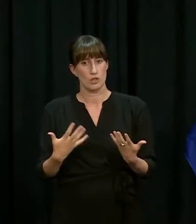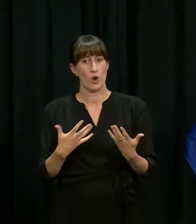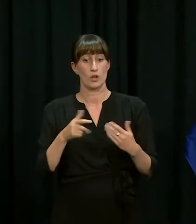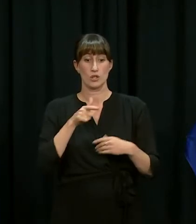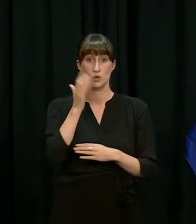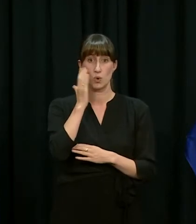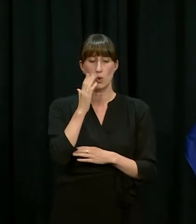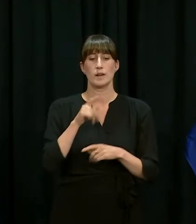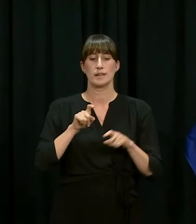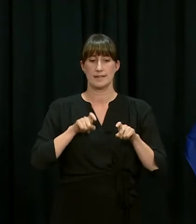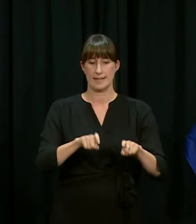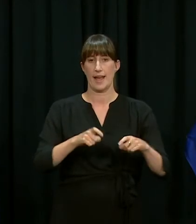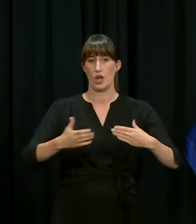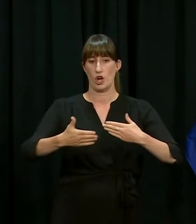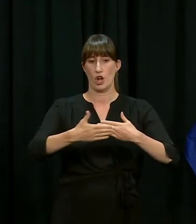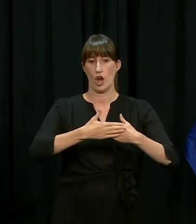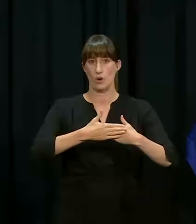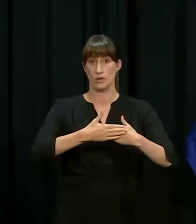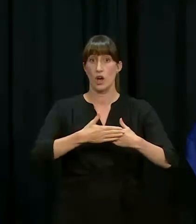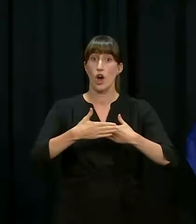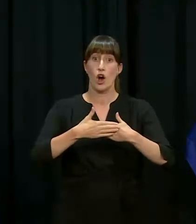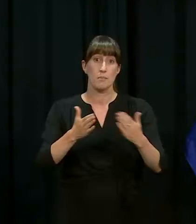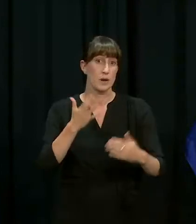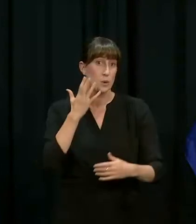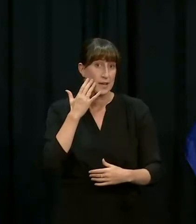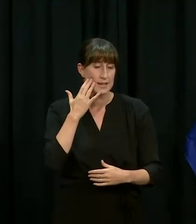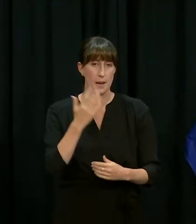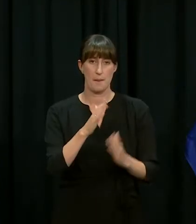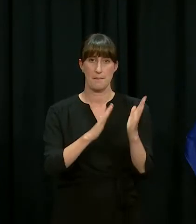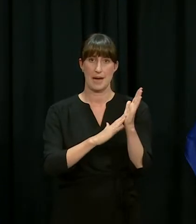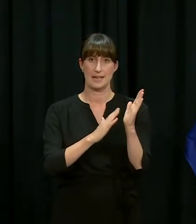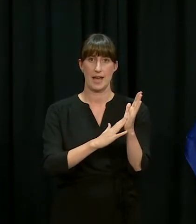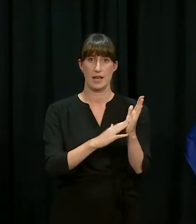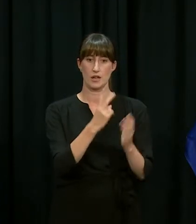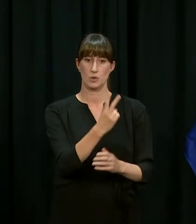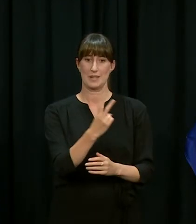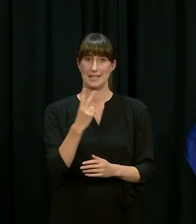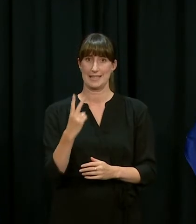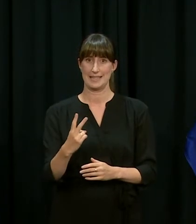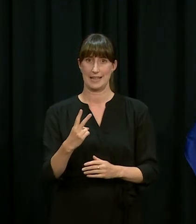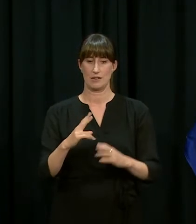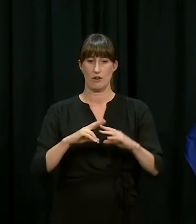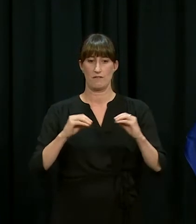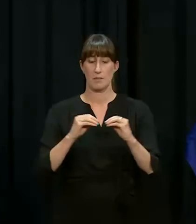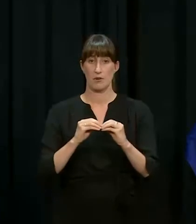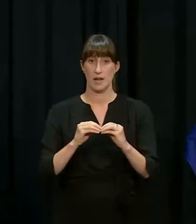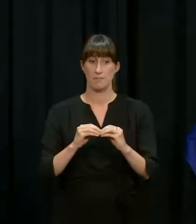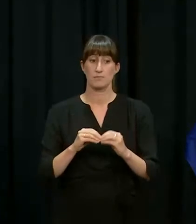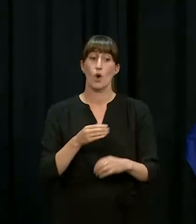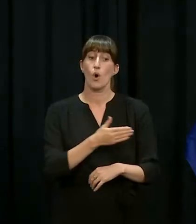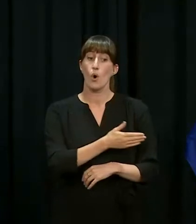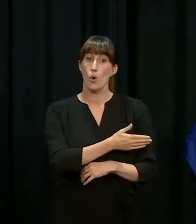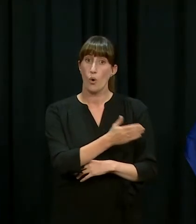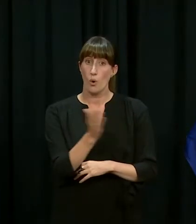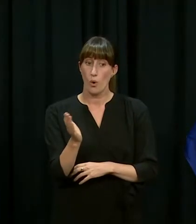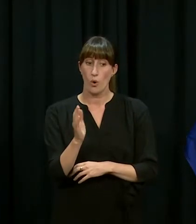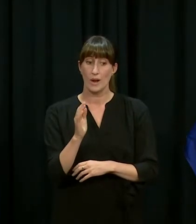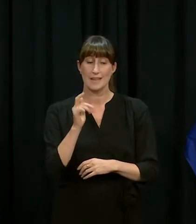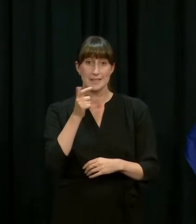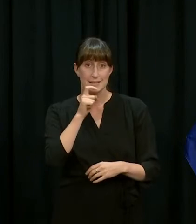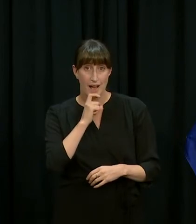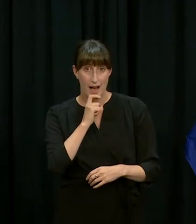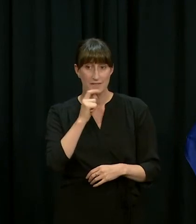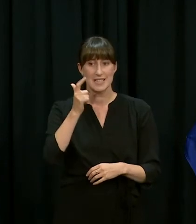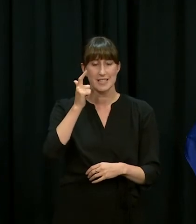February. I can confirm that all students and staff will be expected to have had a negative test result before returning to school,